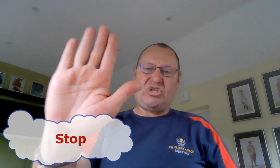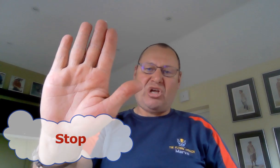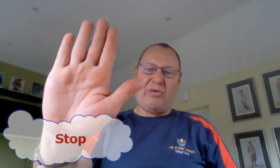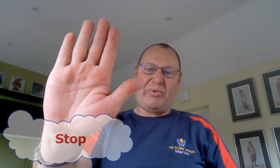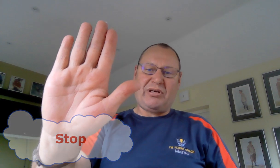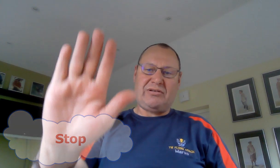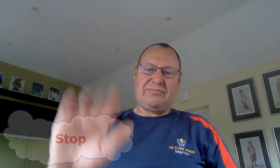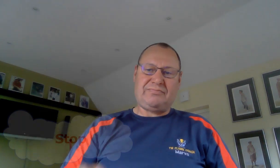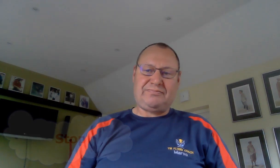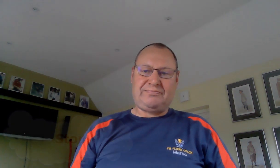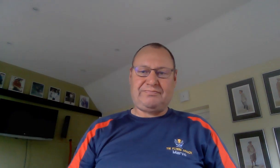Stop.